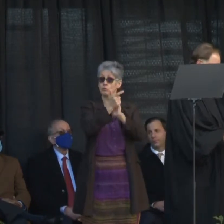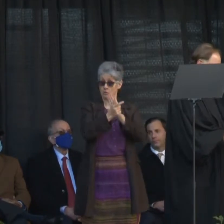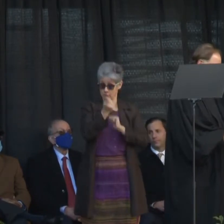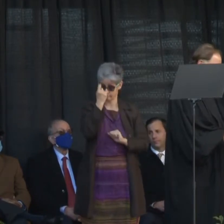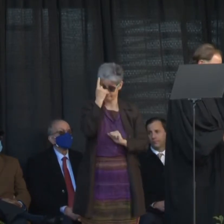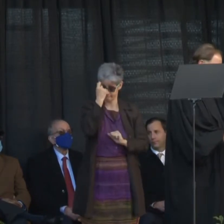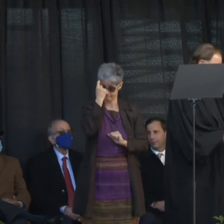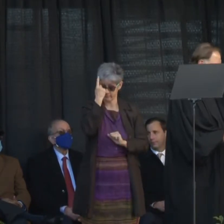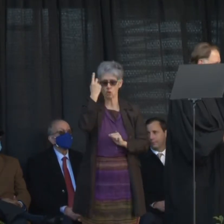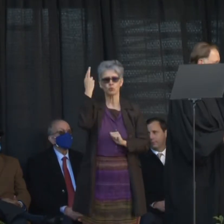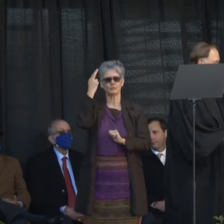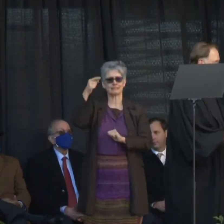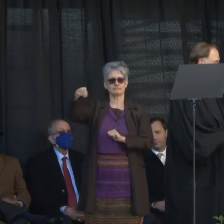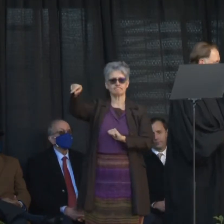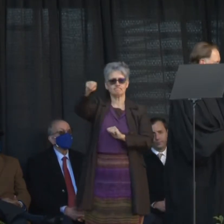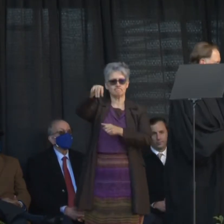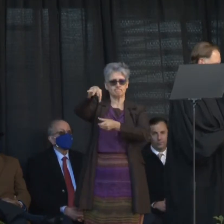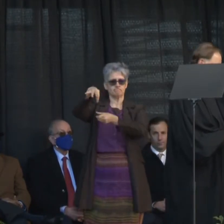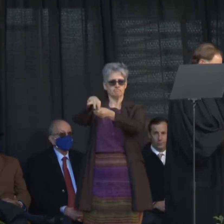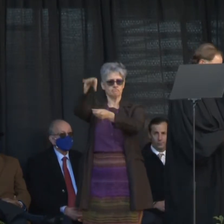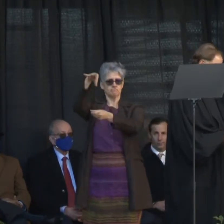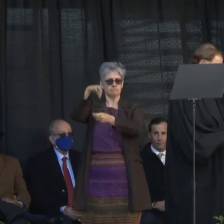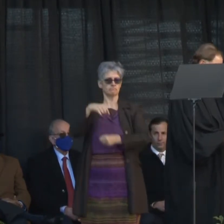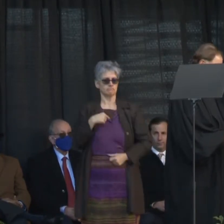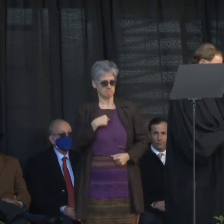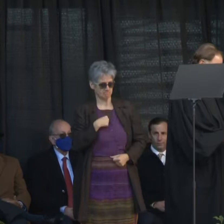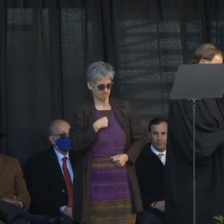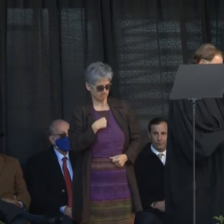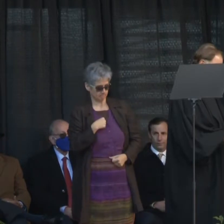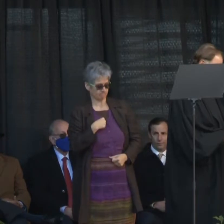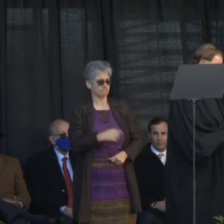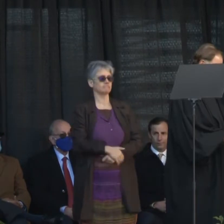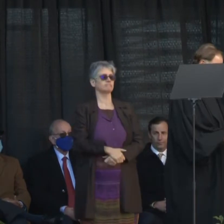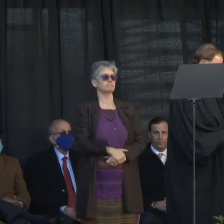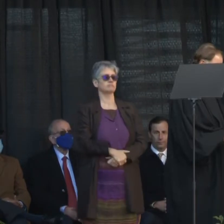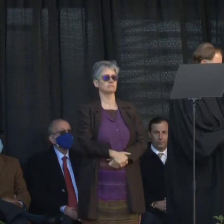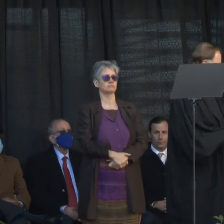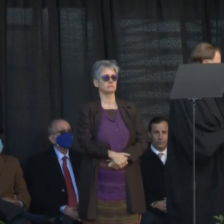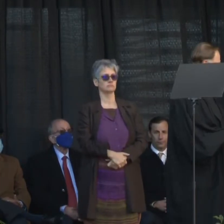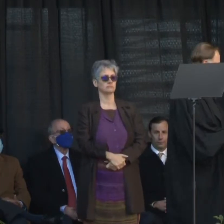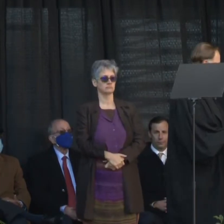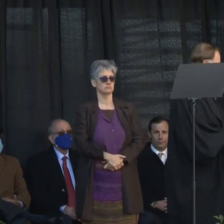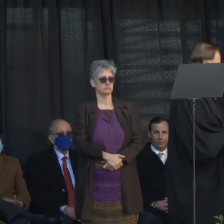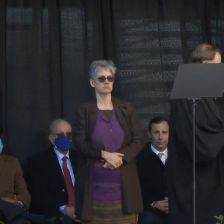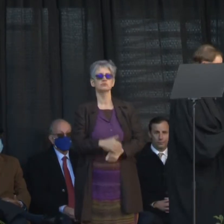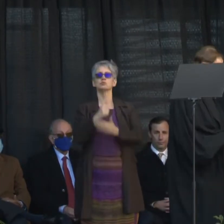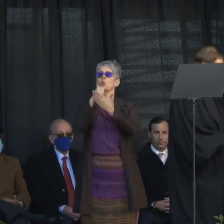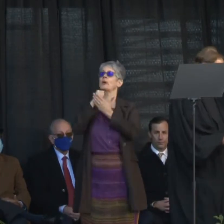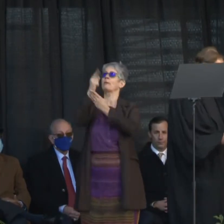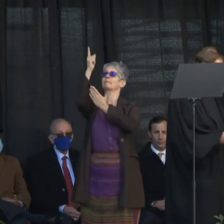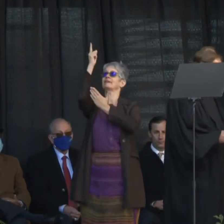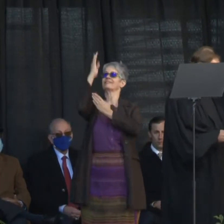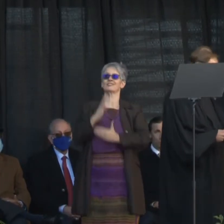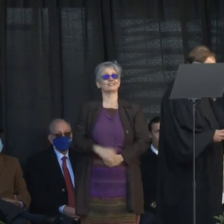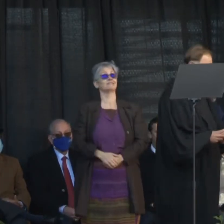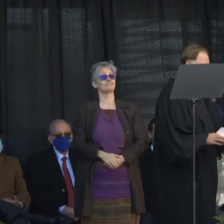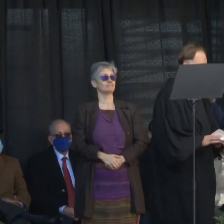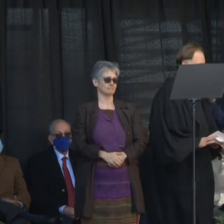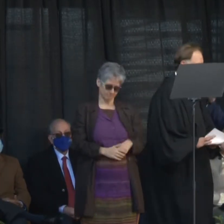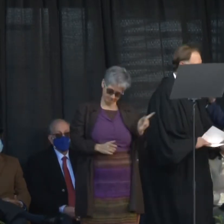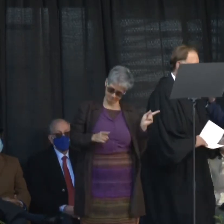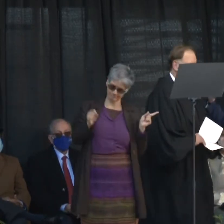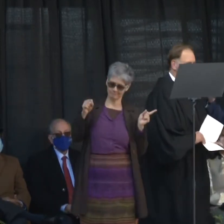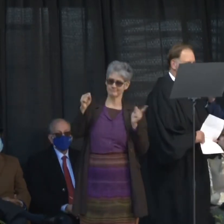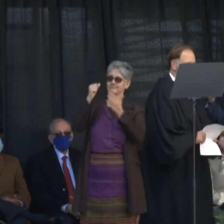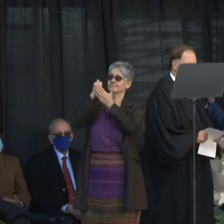law, the purposes for which I have been elected, for the purposes of which I have been elected. So help me God. So help me God. And now